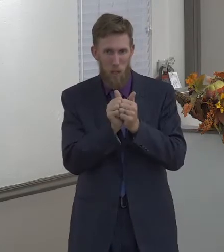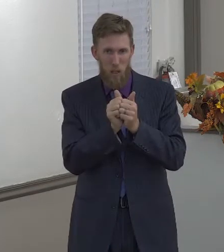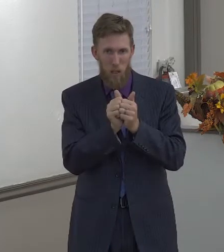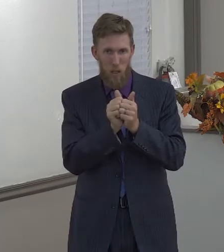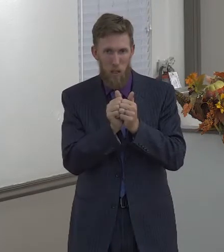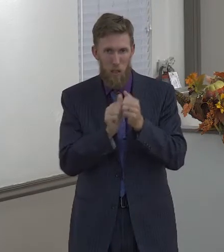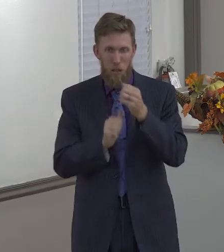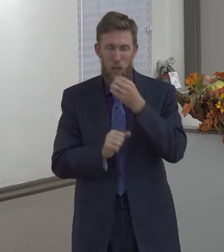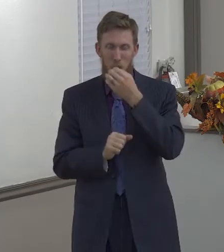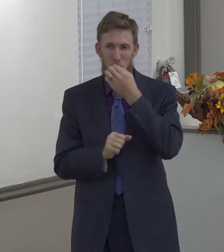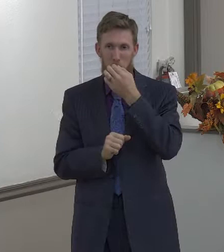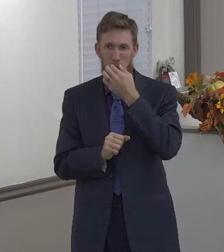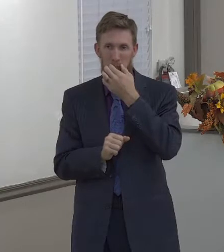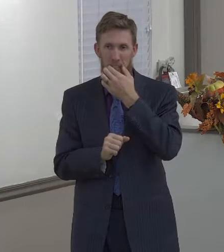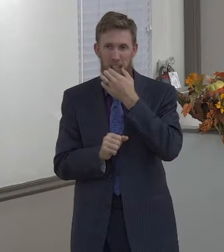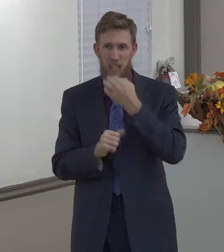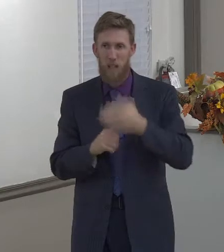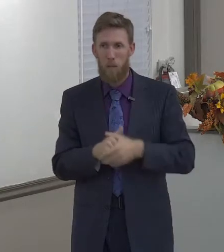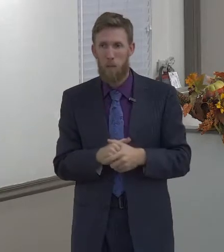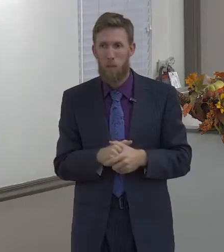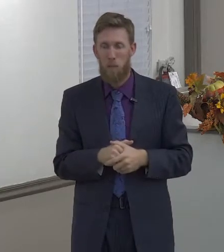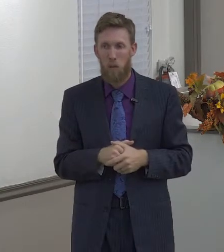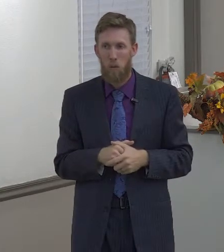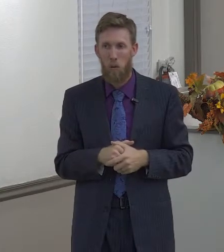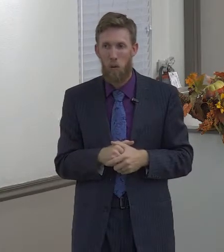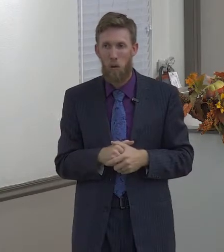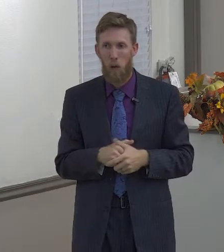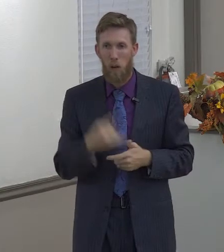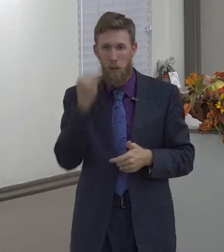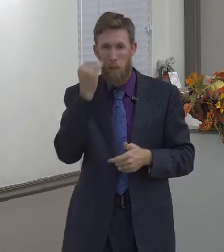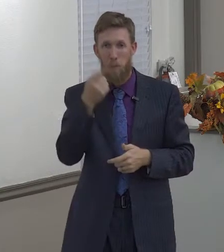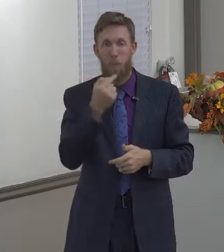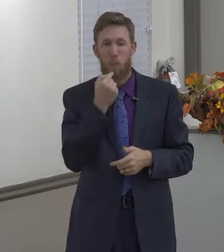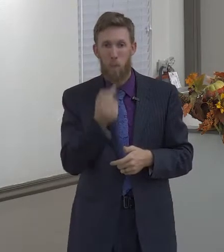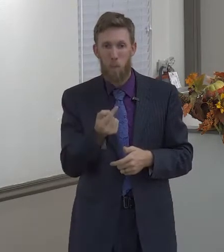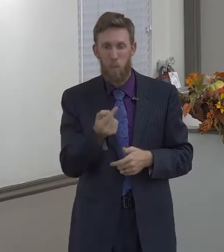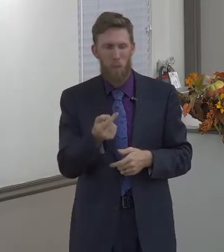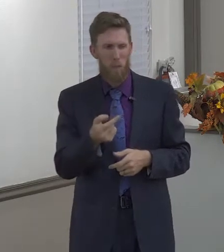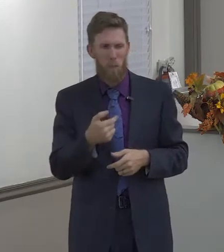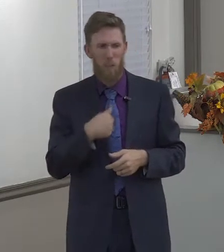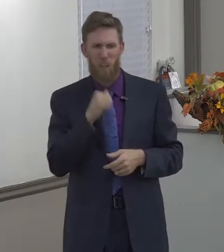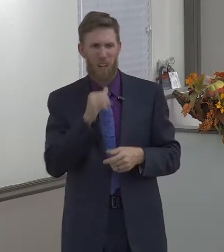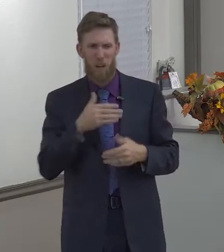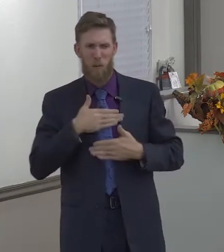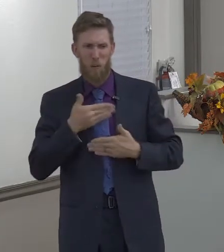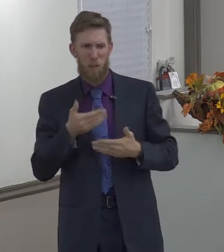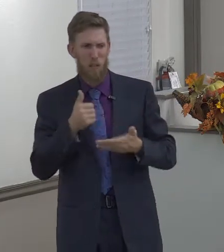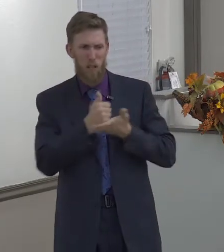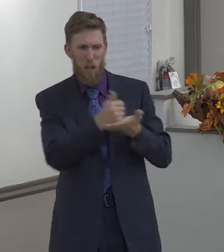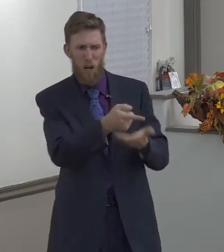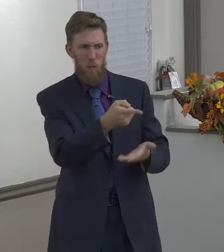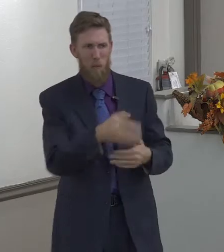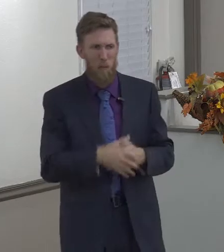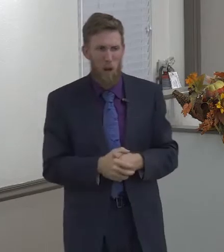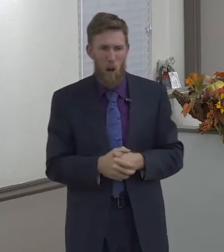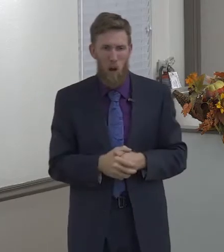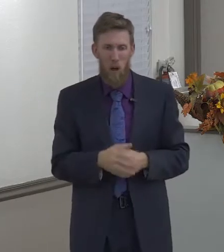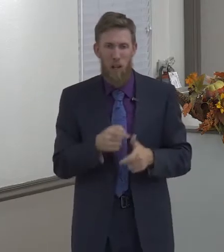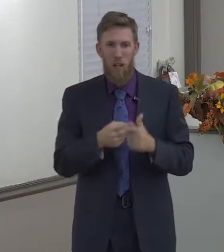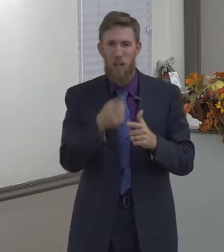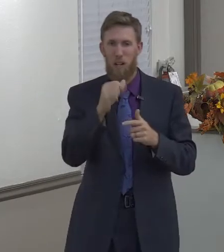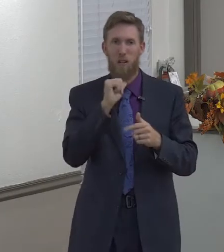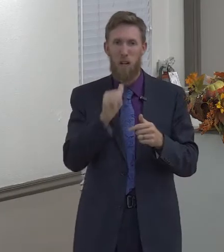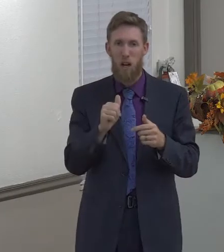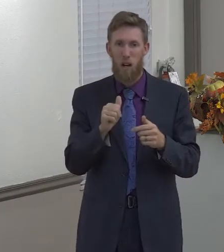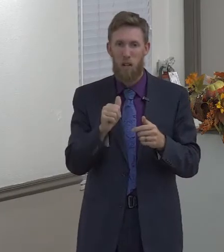you are not in unity with the church. Next, we make a mistake when we compare ourselves within